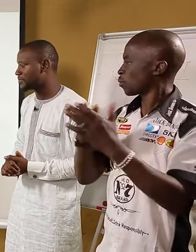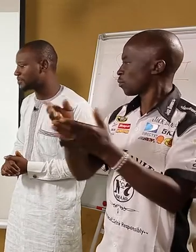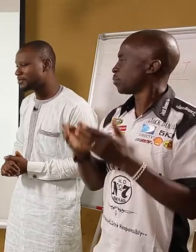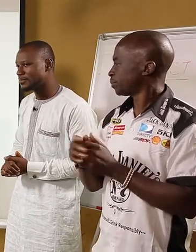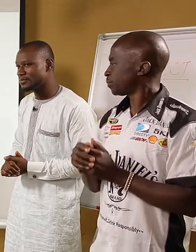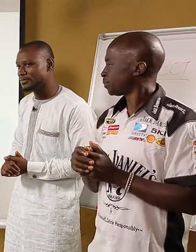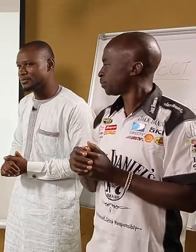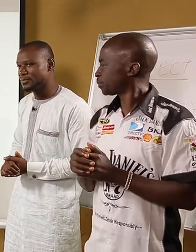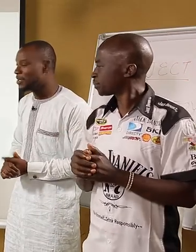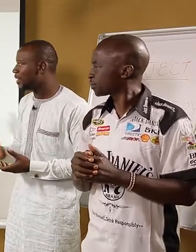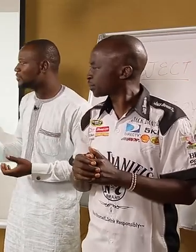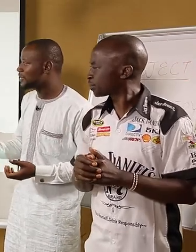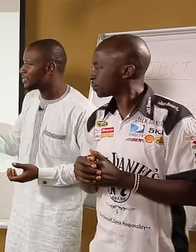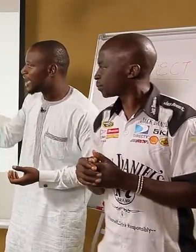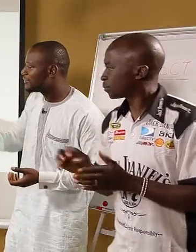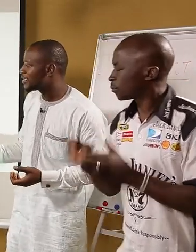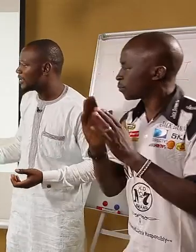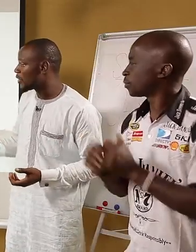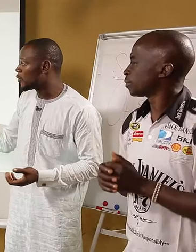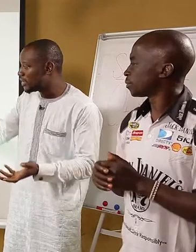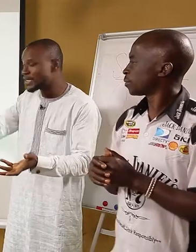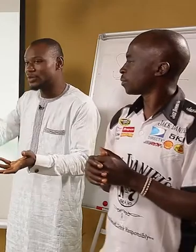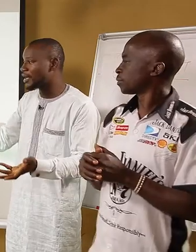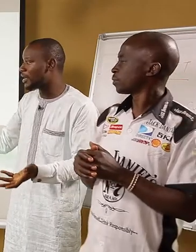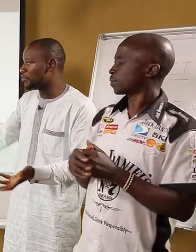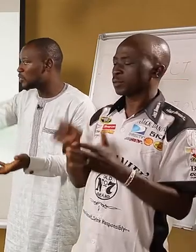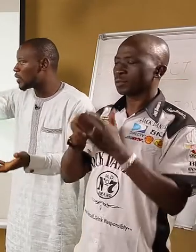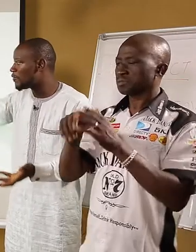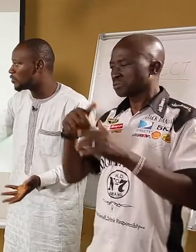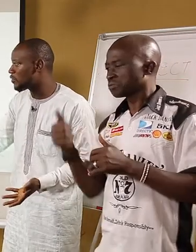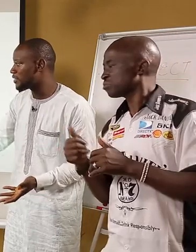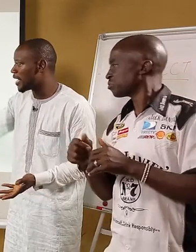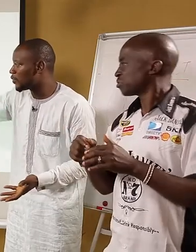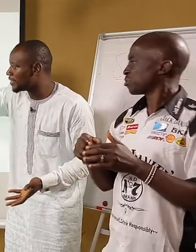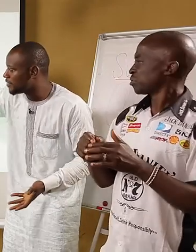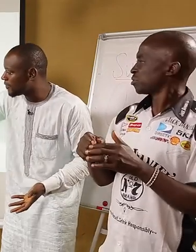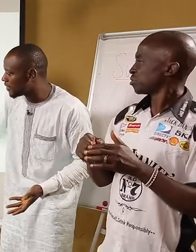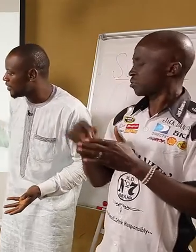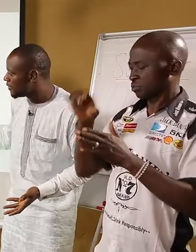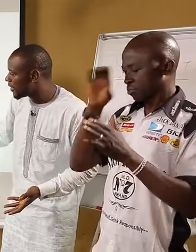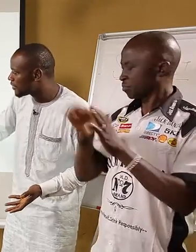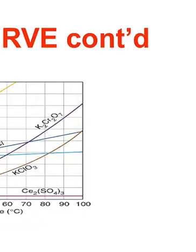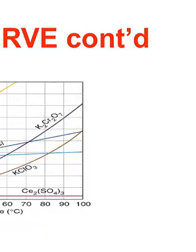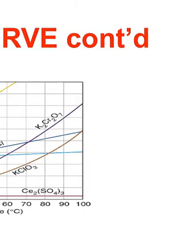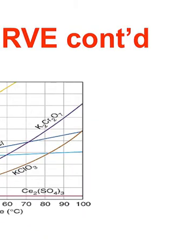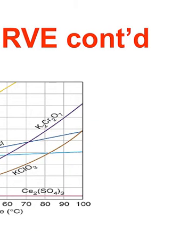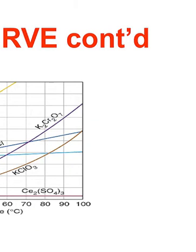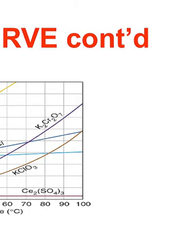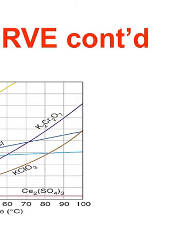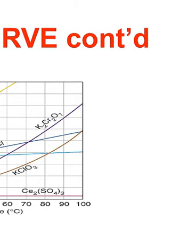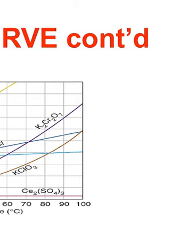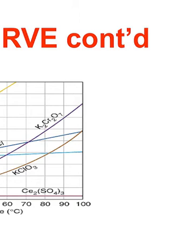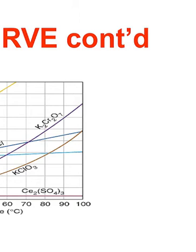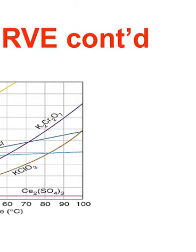salt. My students, having said that, we can go. This is another graph because we have more salt here, and you can see the various differences